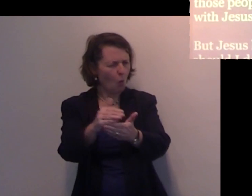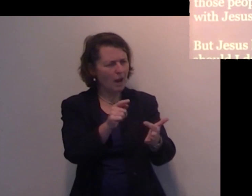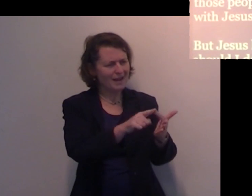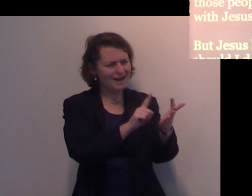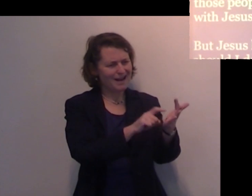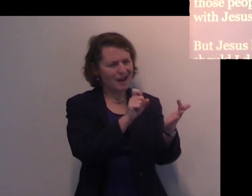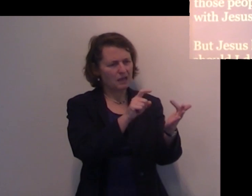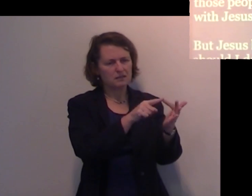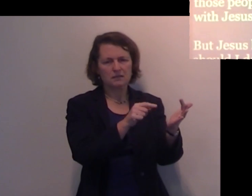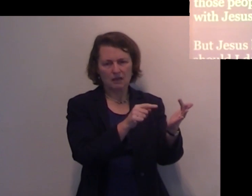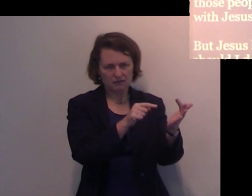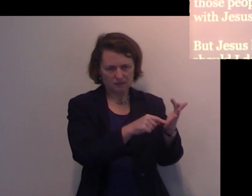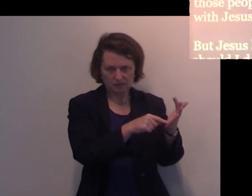he will come again.